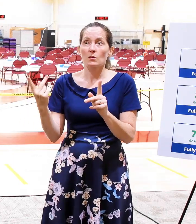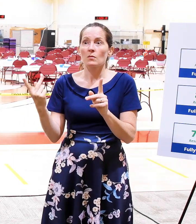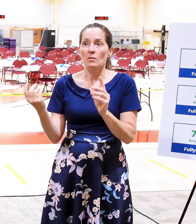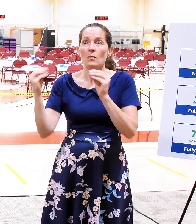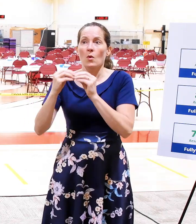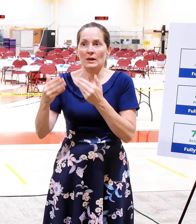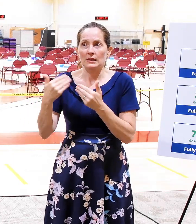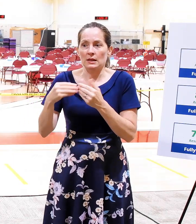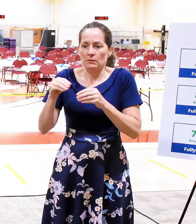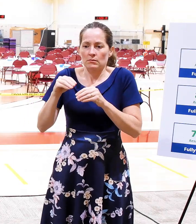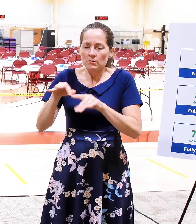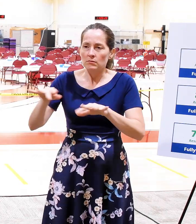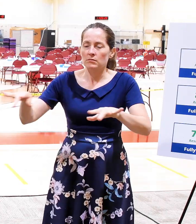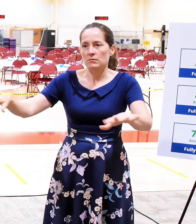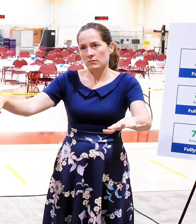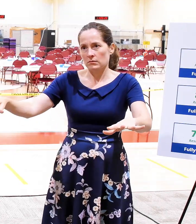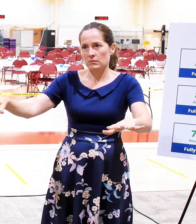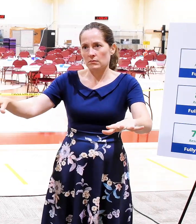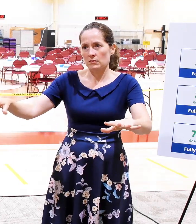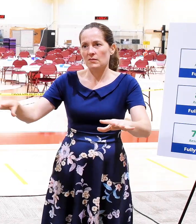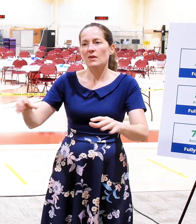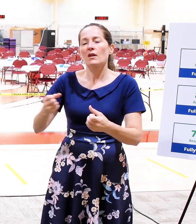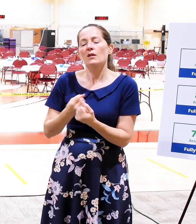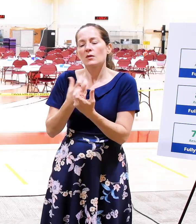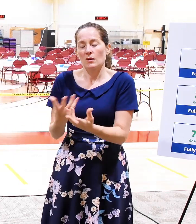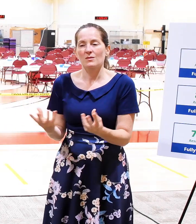more infections.